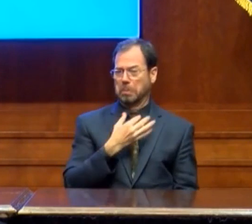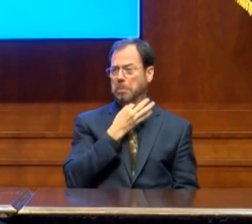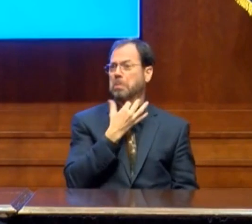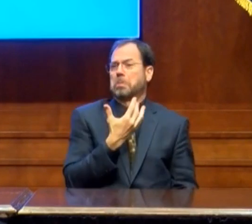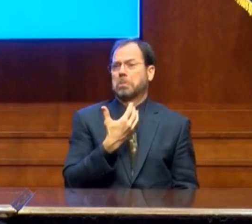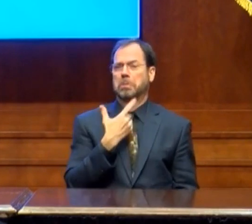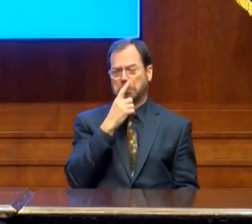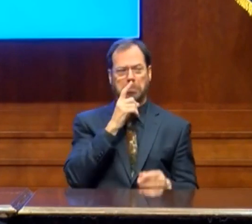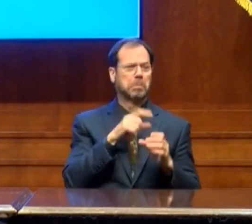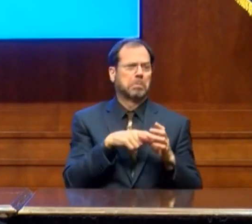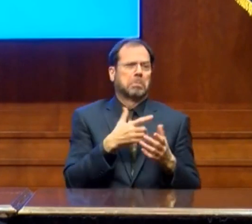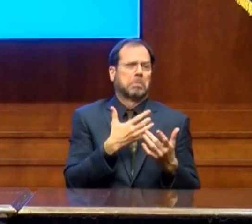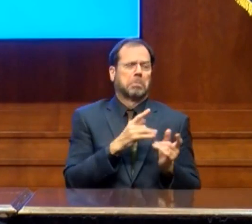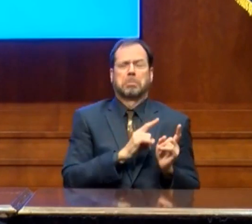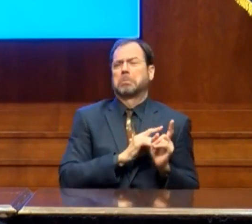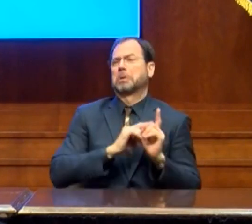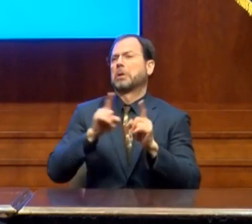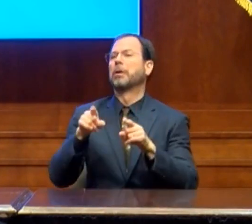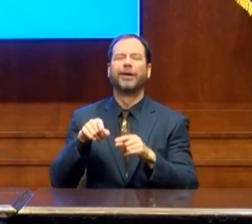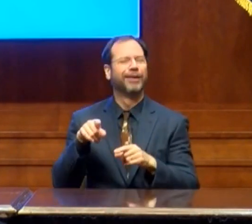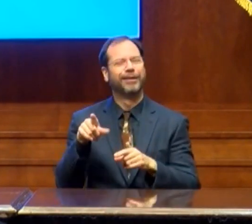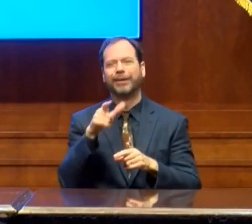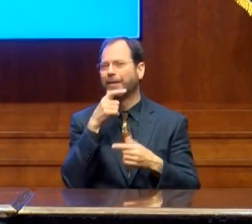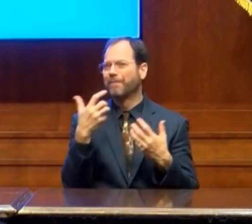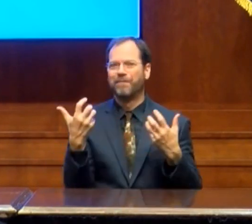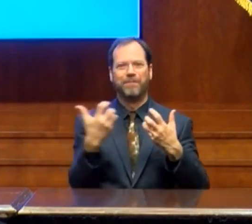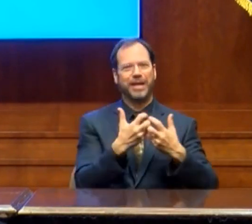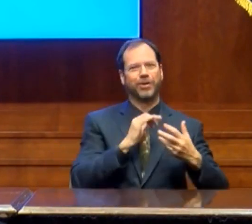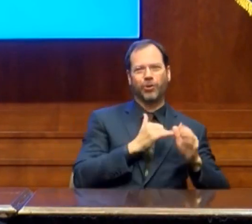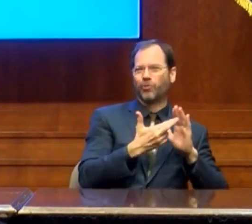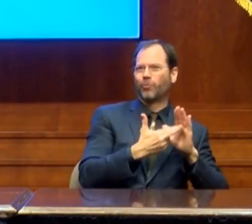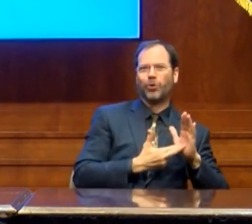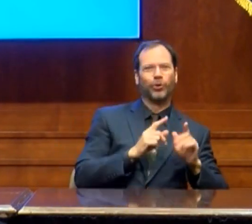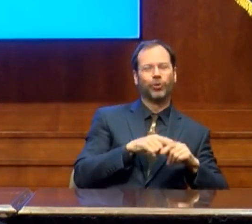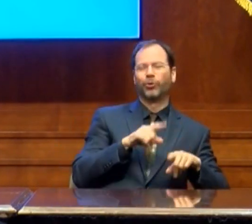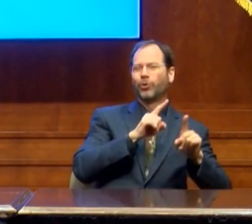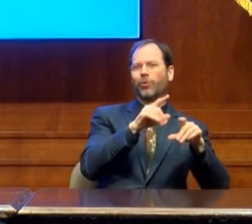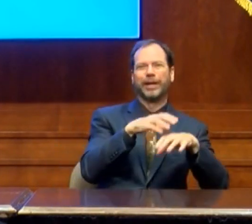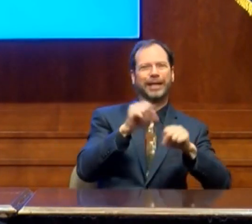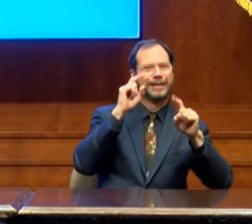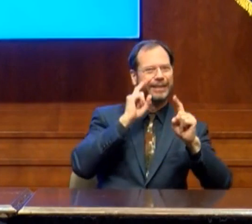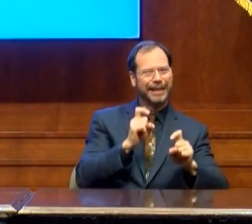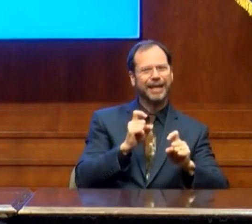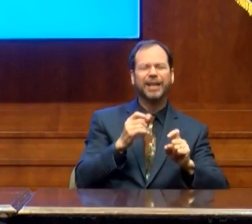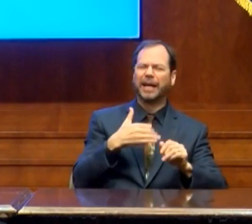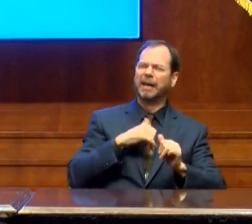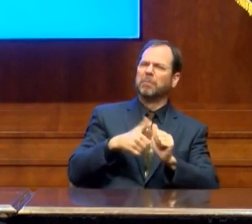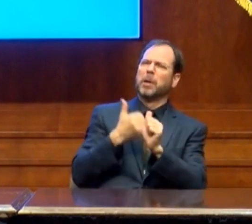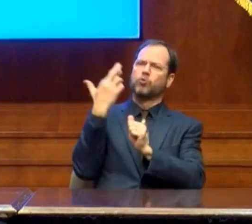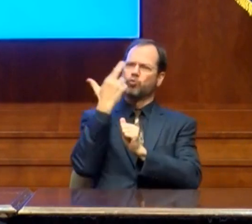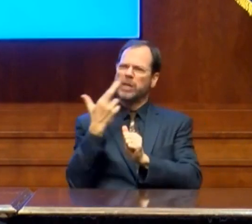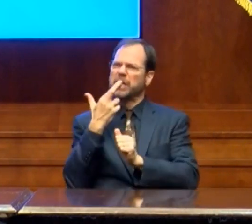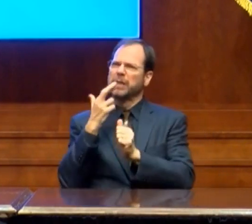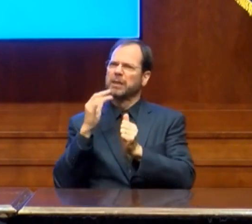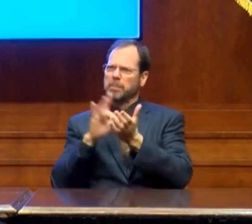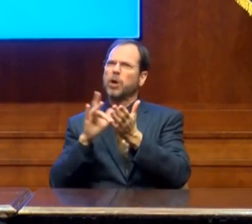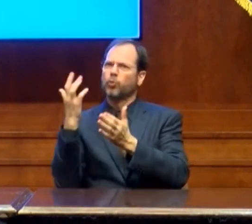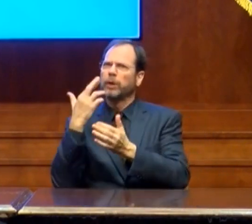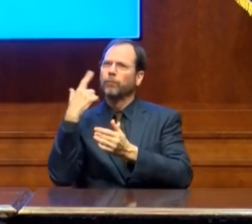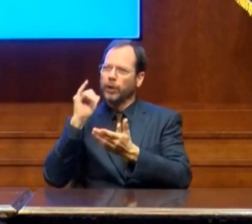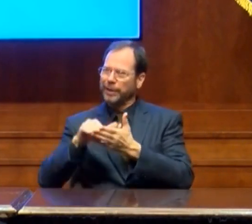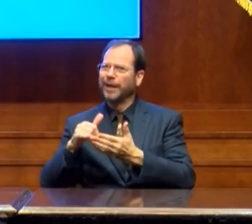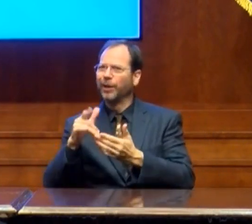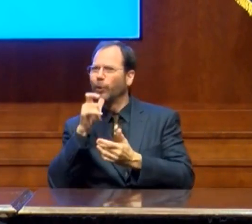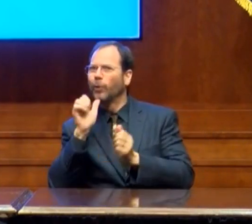out. You don't fit the criteria in Texas right now to be tested. And there's a very scientific medical reason for